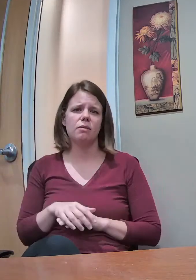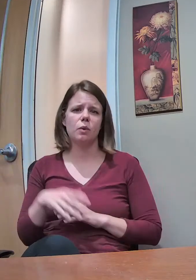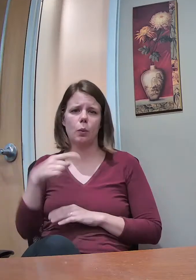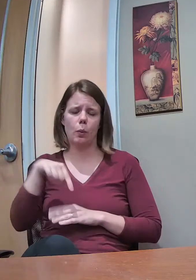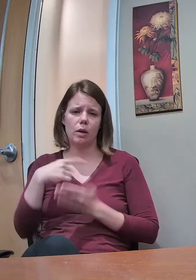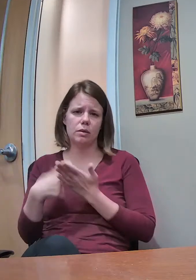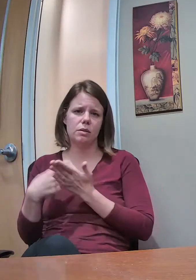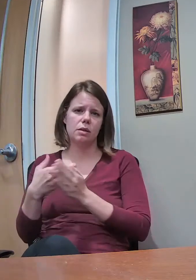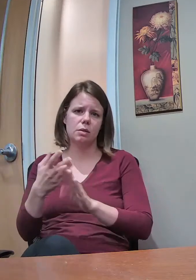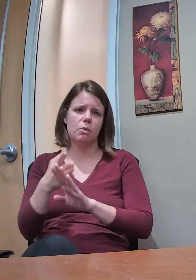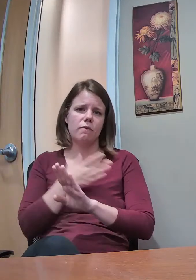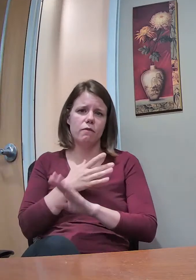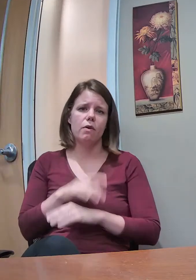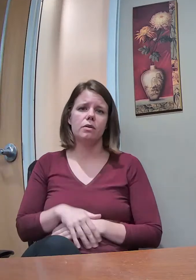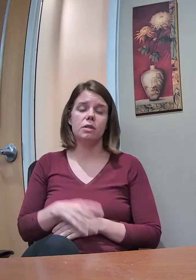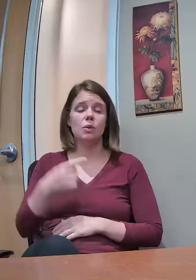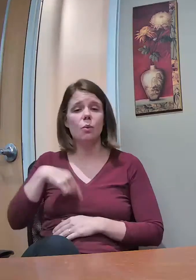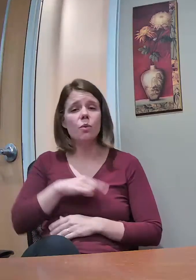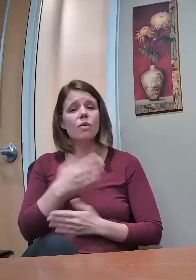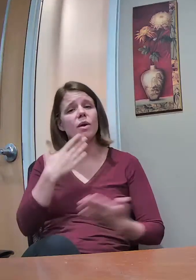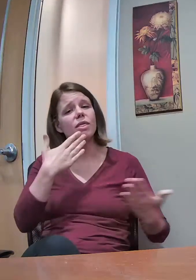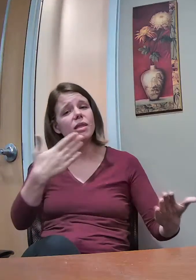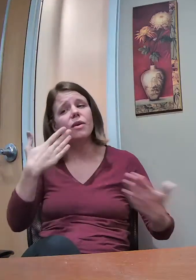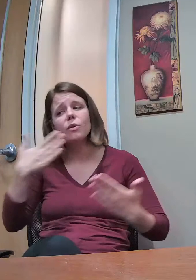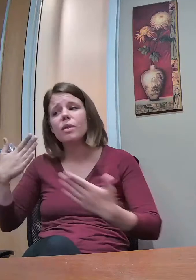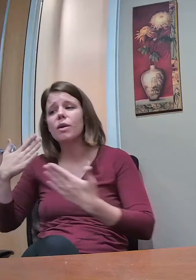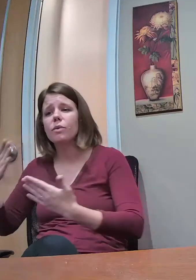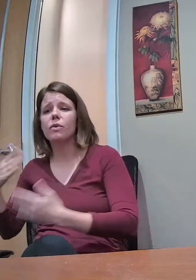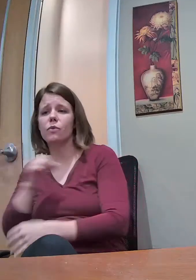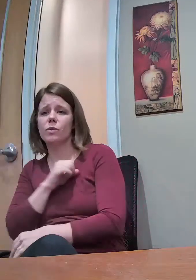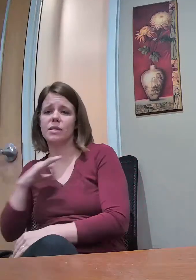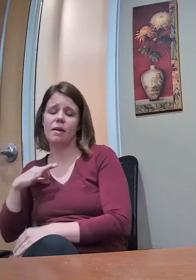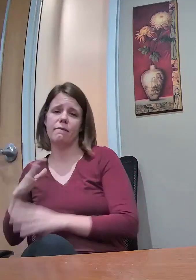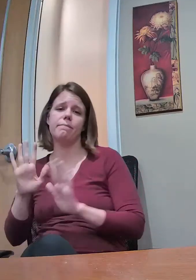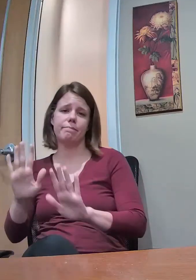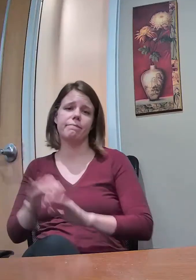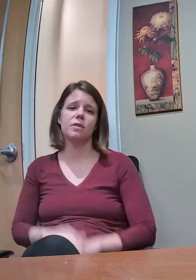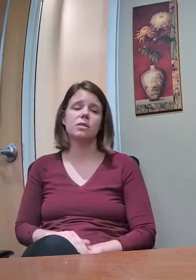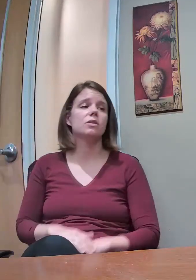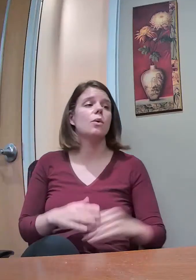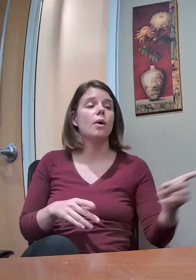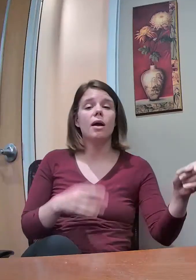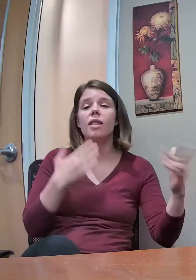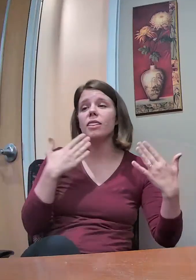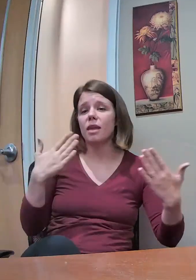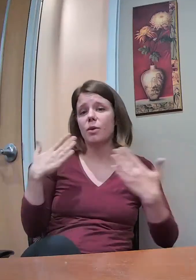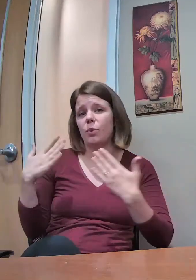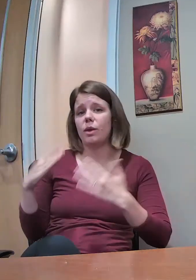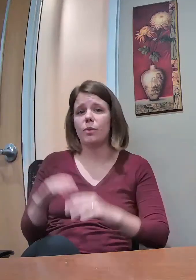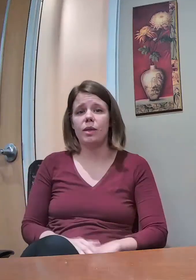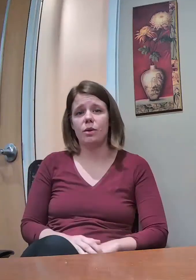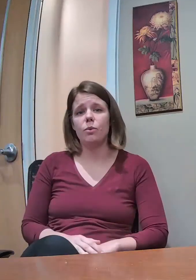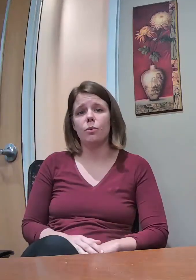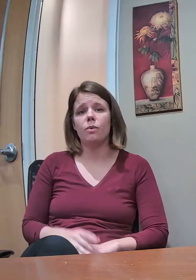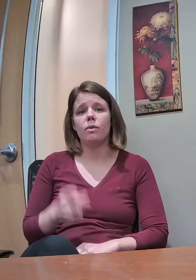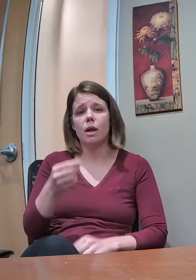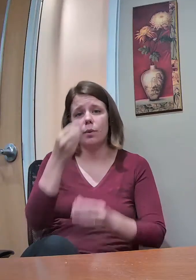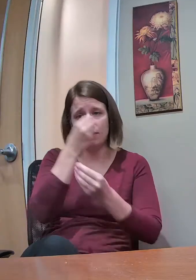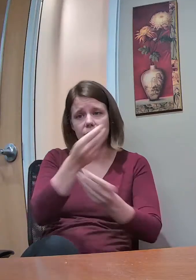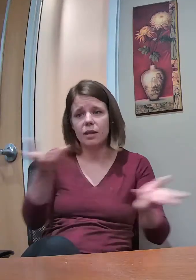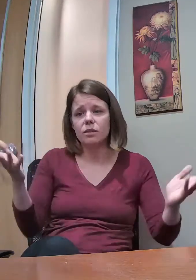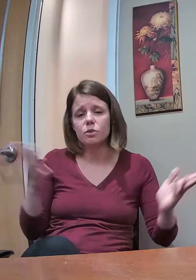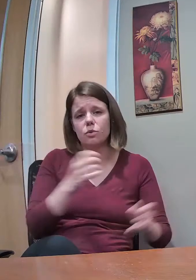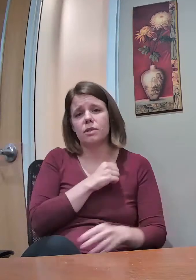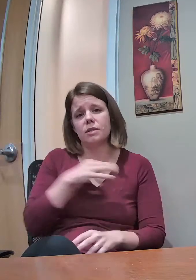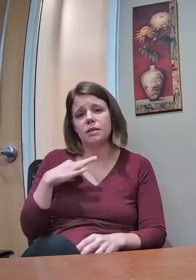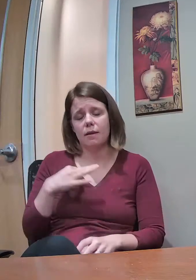We are so very thankful for each and every one of you. Thank you very much, and I will certainly pass that along